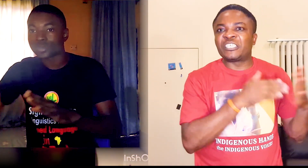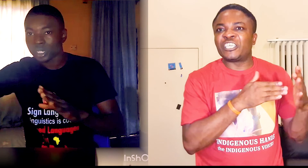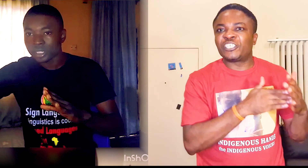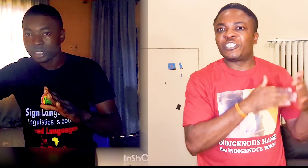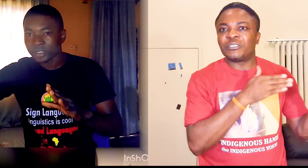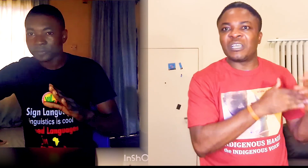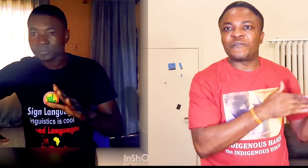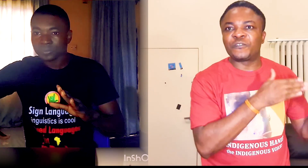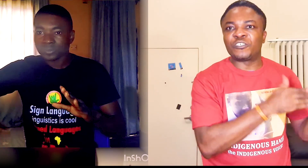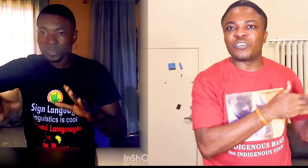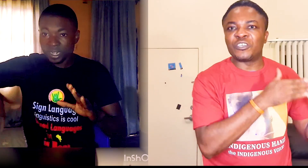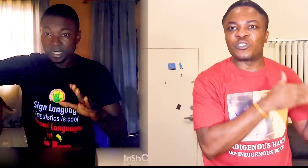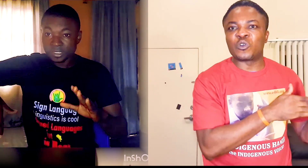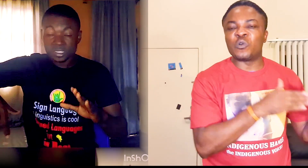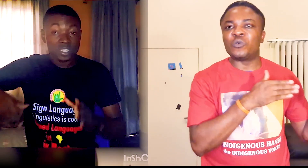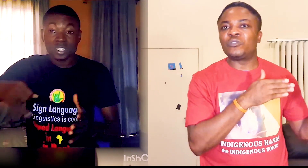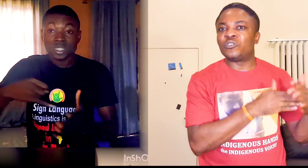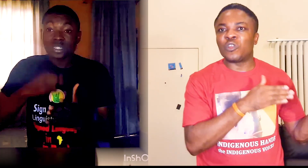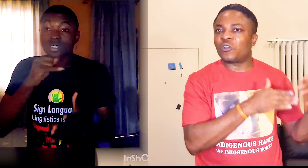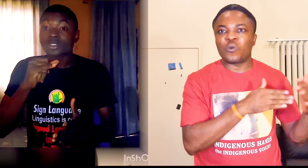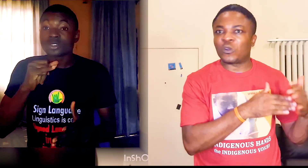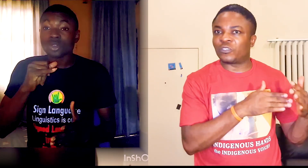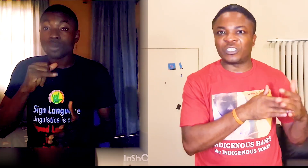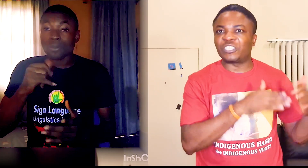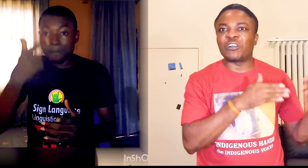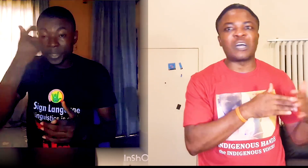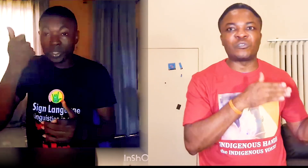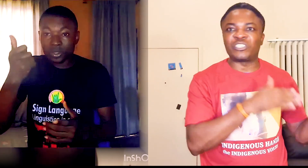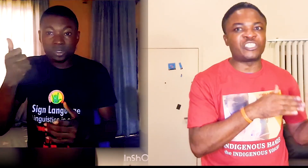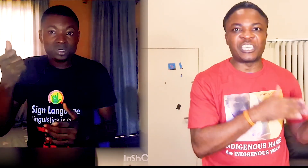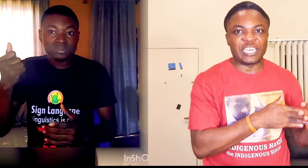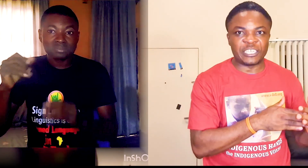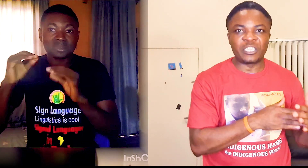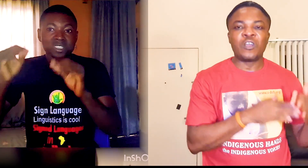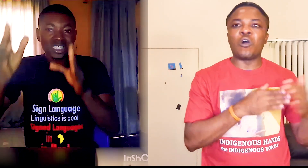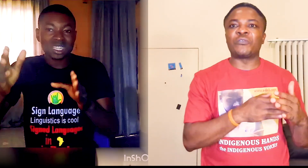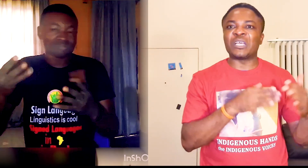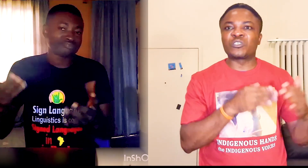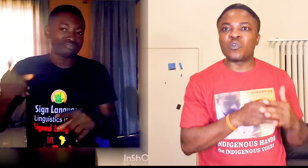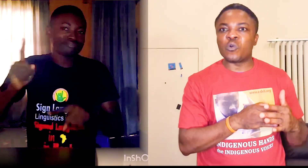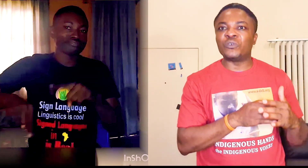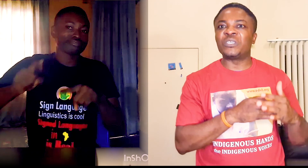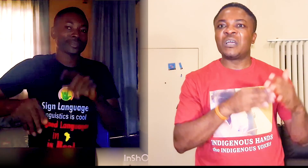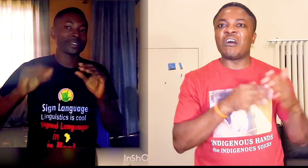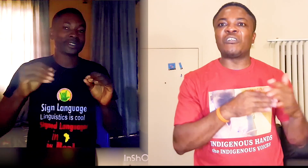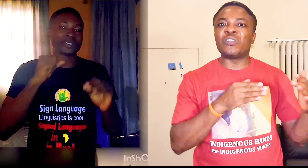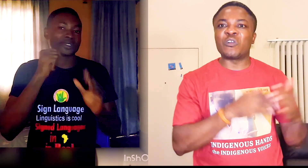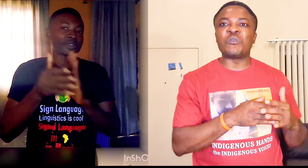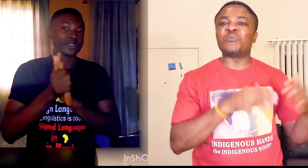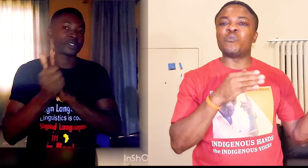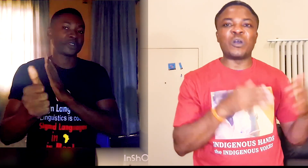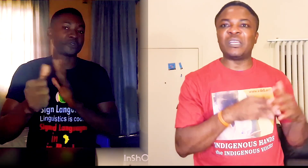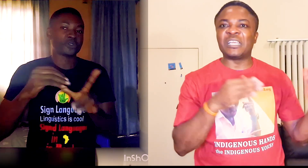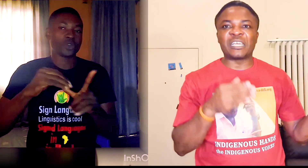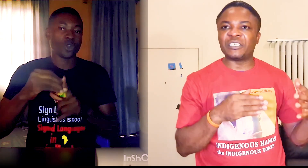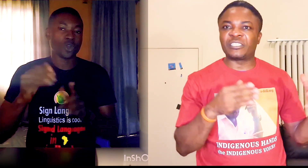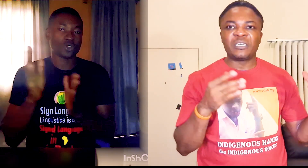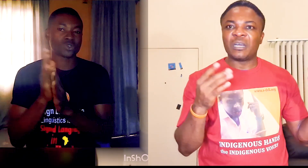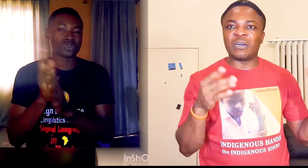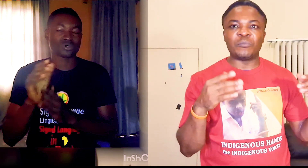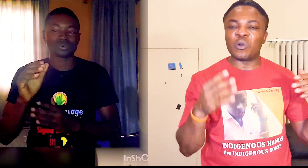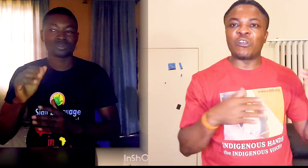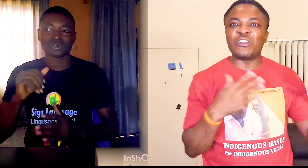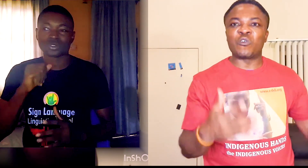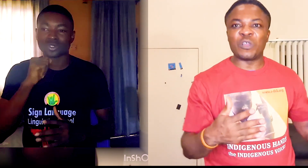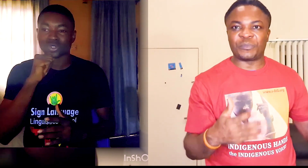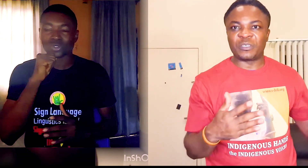people that teach deaf children in school do not know what to teach or how to teach English, or their schools are not equipped with well English,